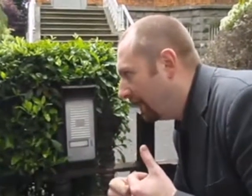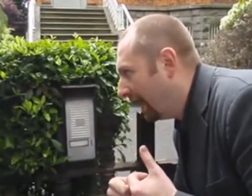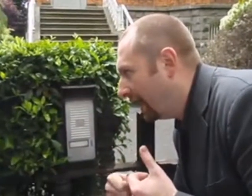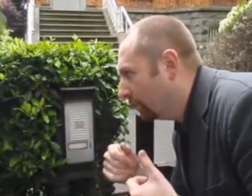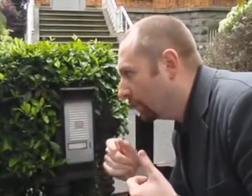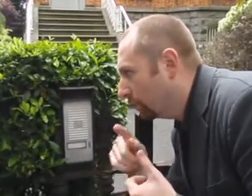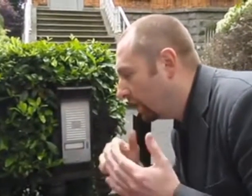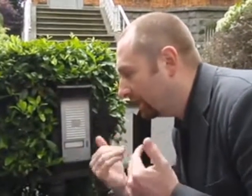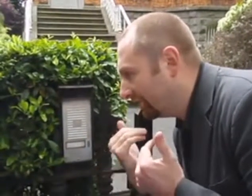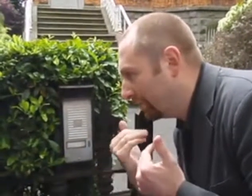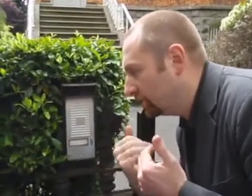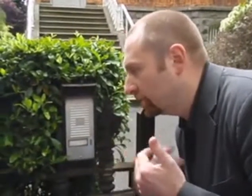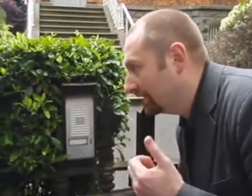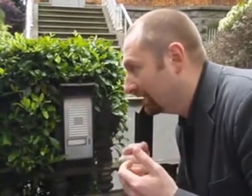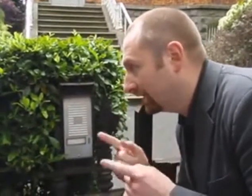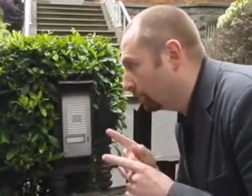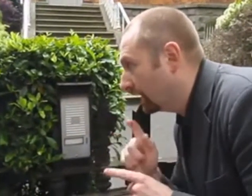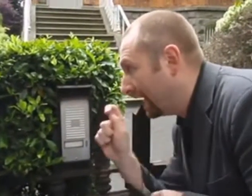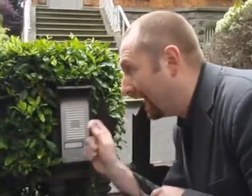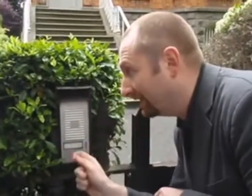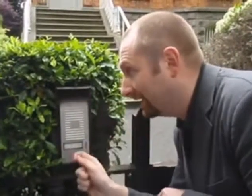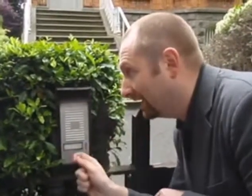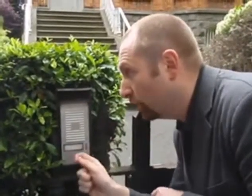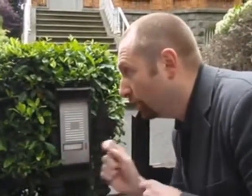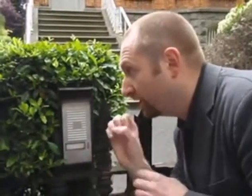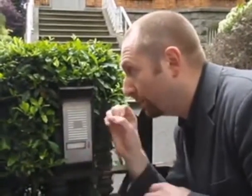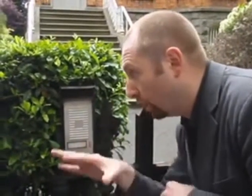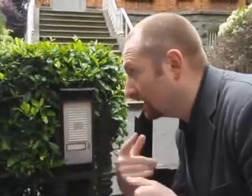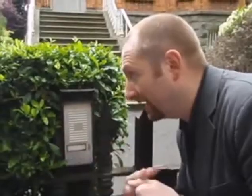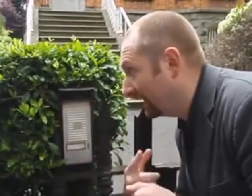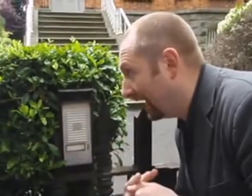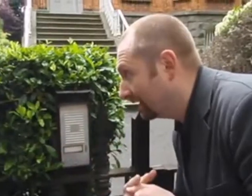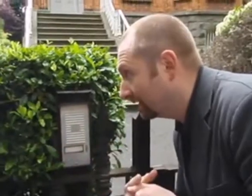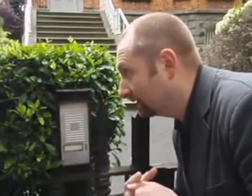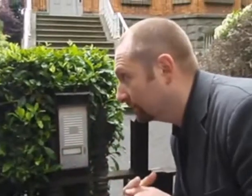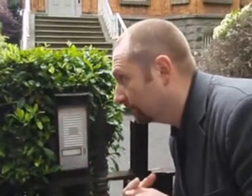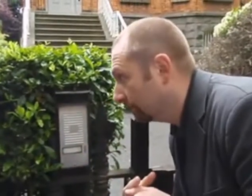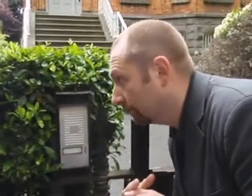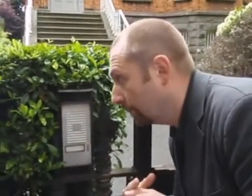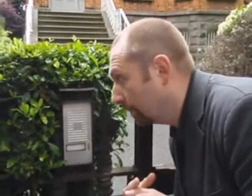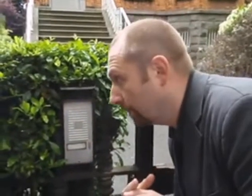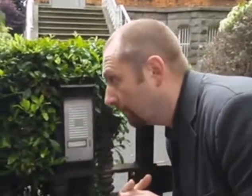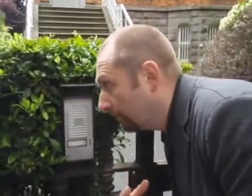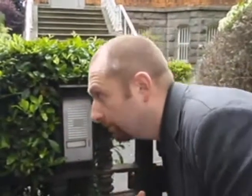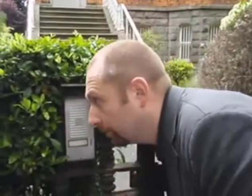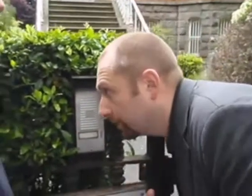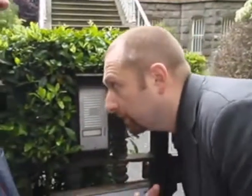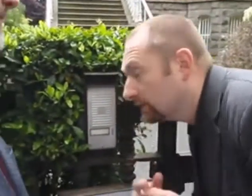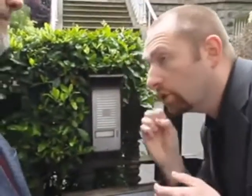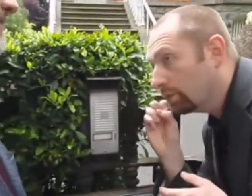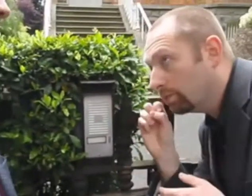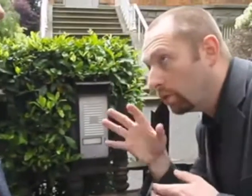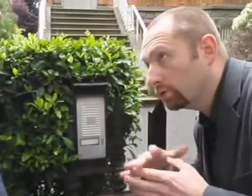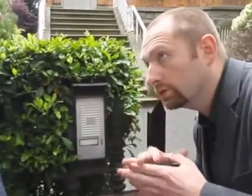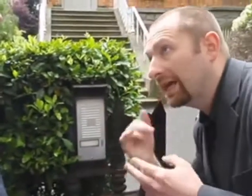That the ambassador is refusing to accept the letter and it's being given back to the people who turned up today. So, but no reason has been given as to why. So we